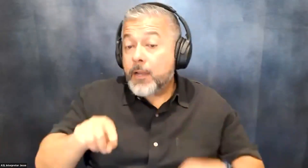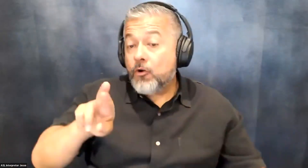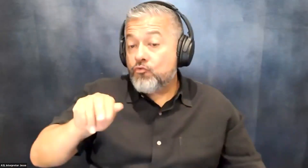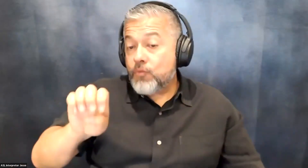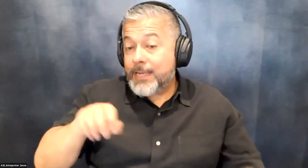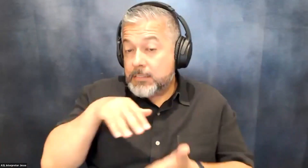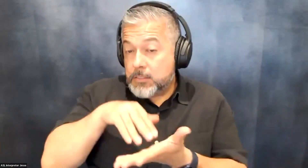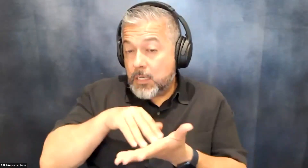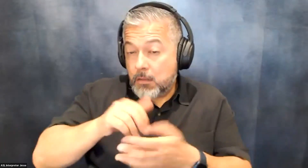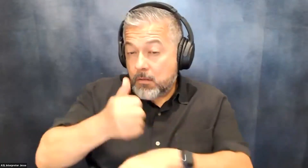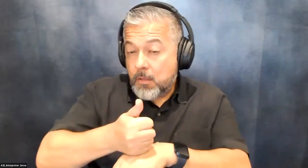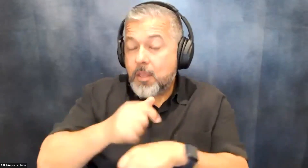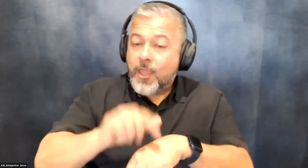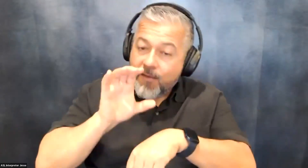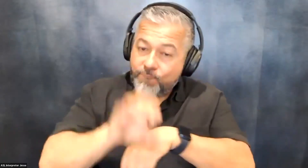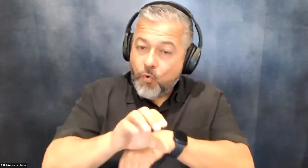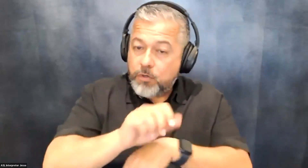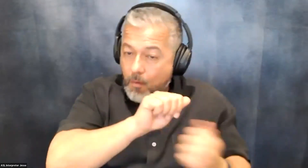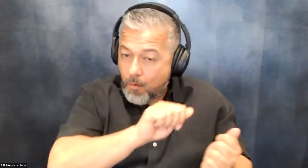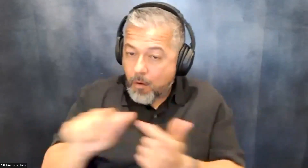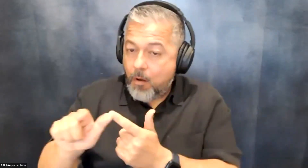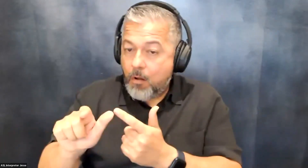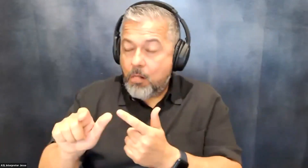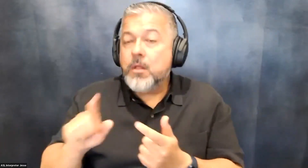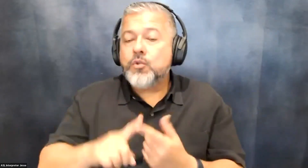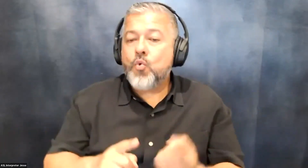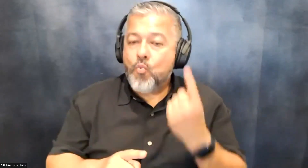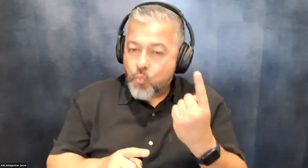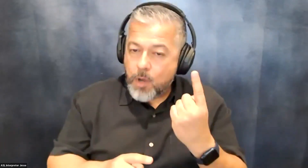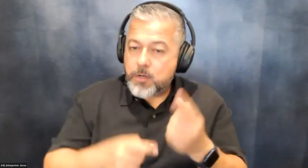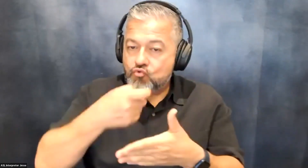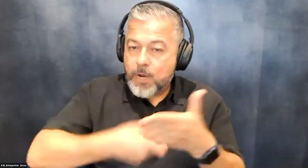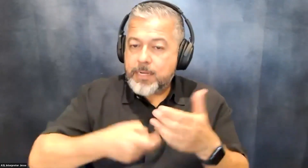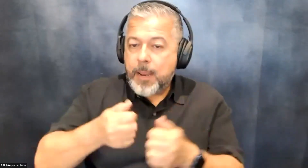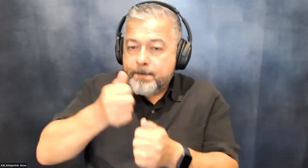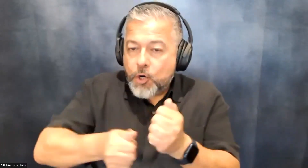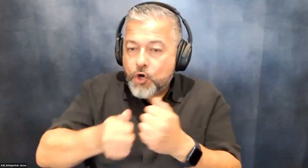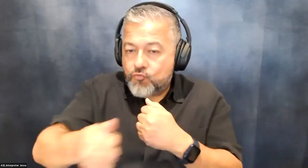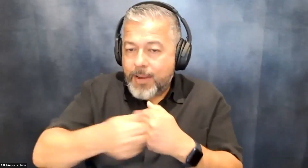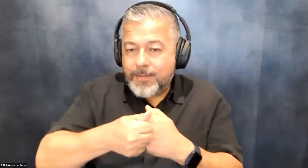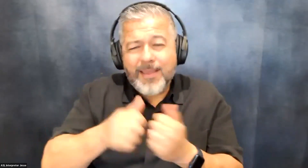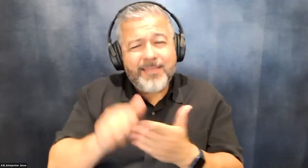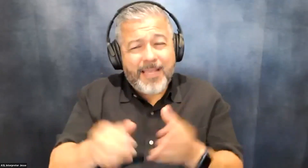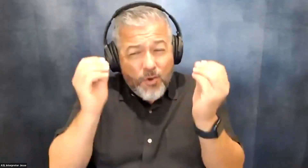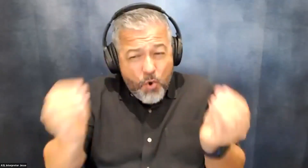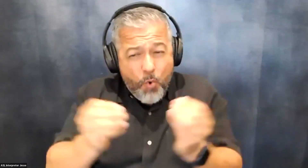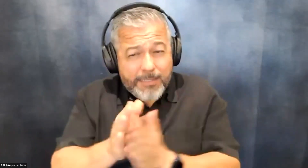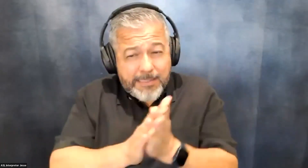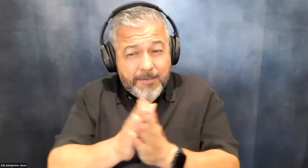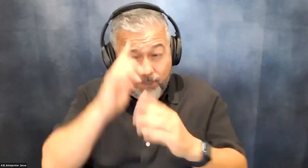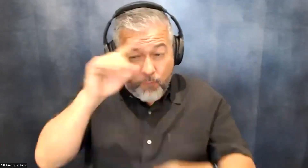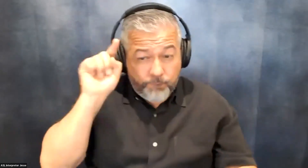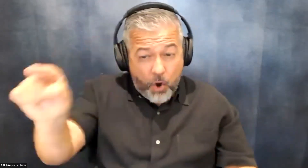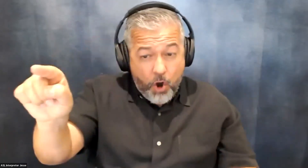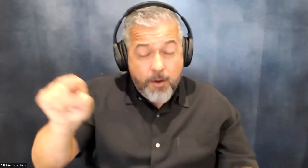implementing forces all transportation companies to a single per trip rate, which does not provide an incentive for longer trips. It basically